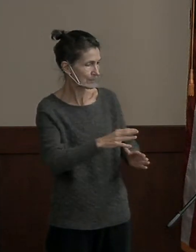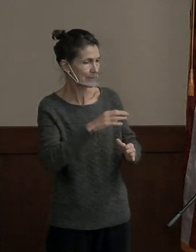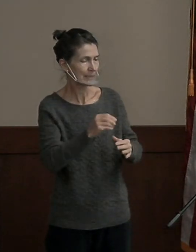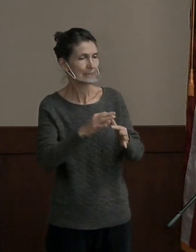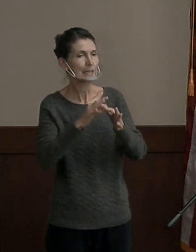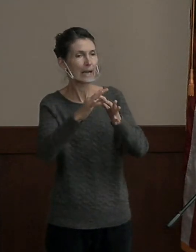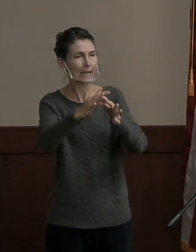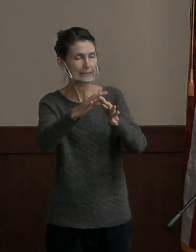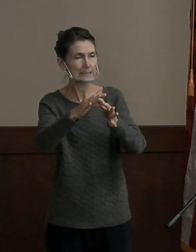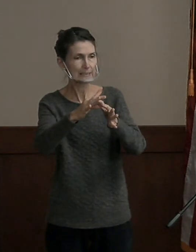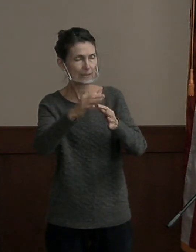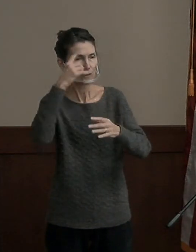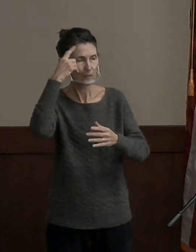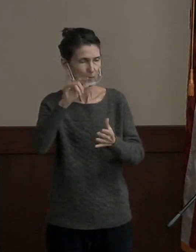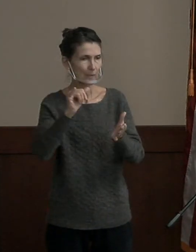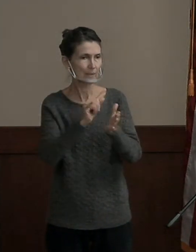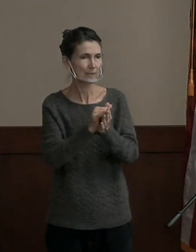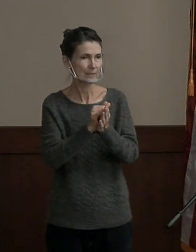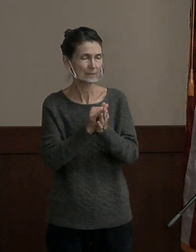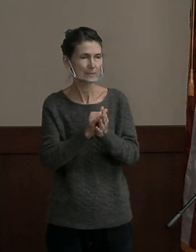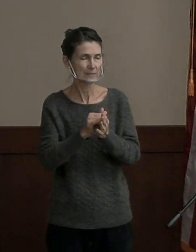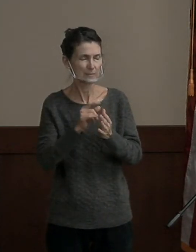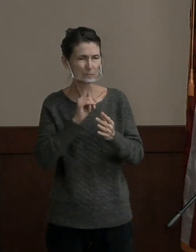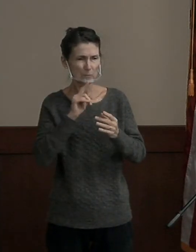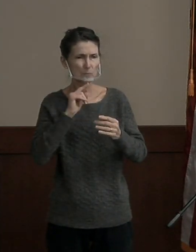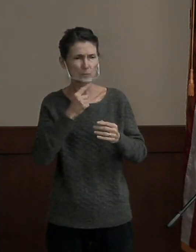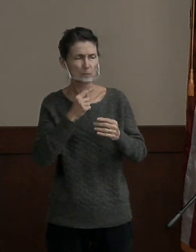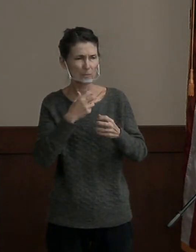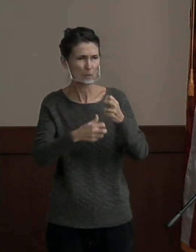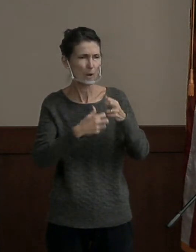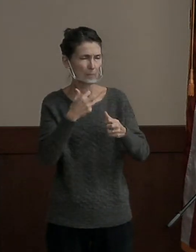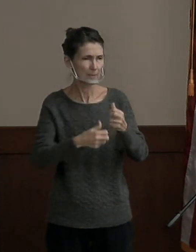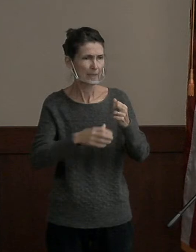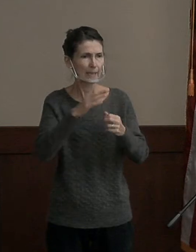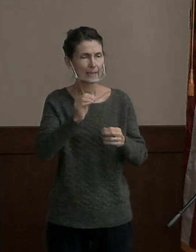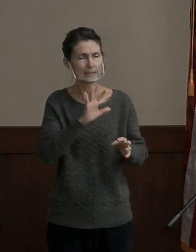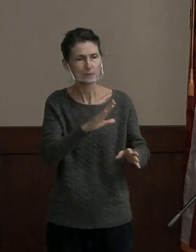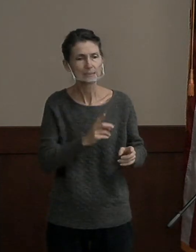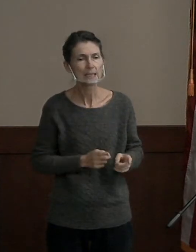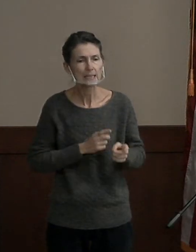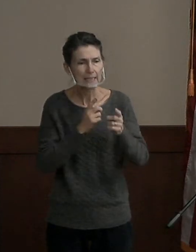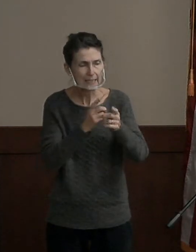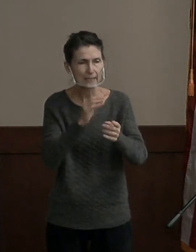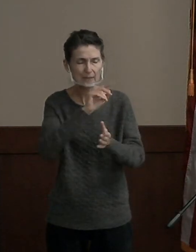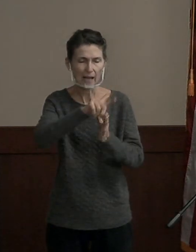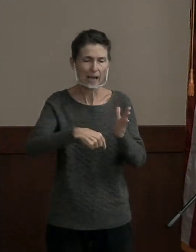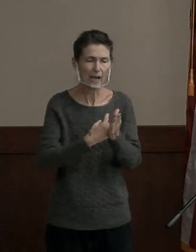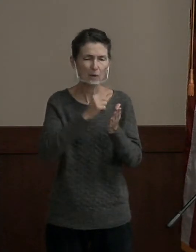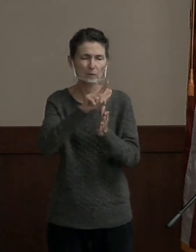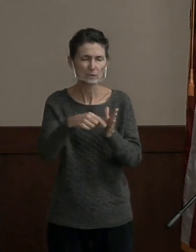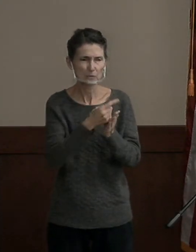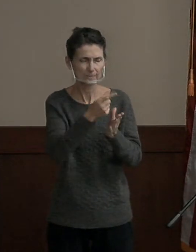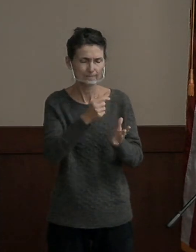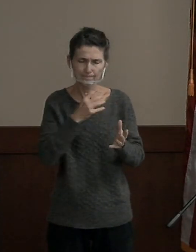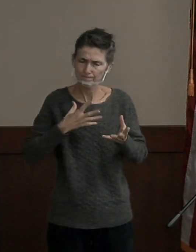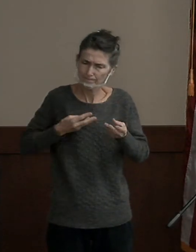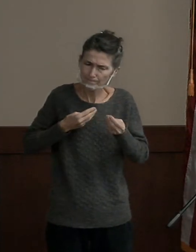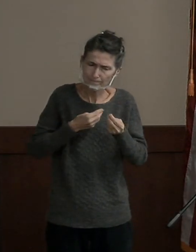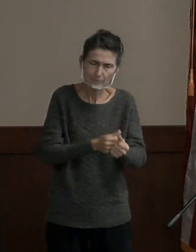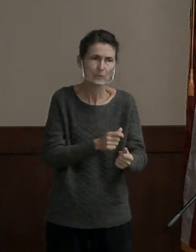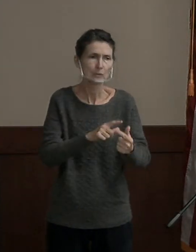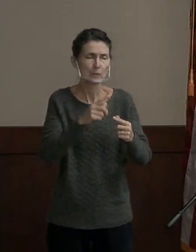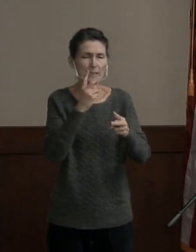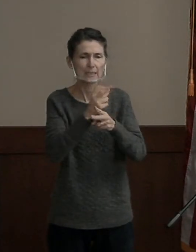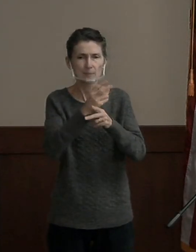during these extraordinary times, and the dedication and the hours that you have put in to keeping